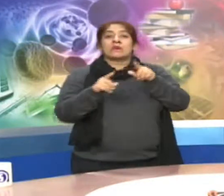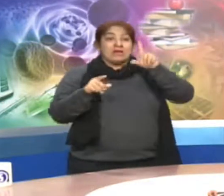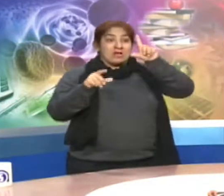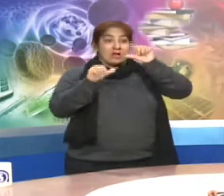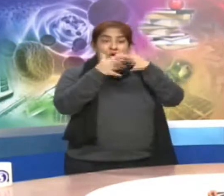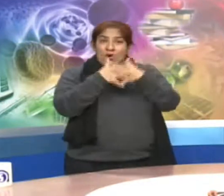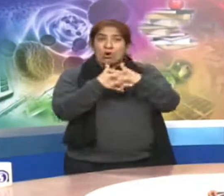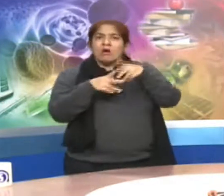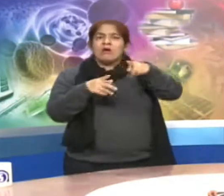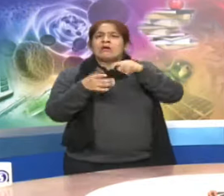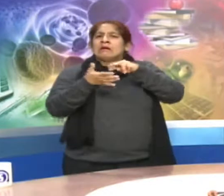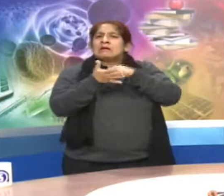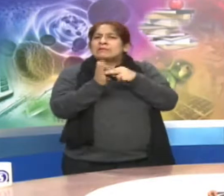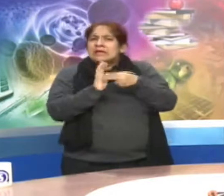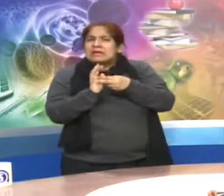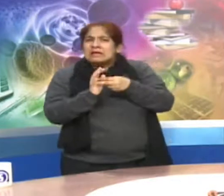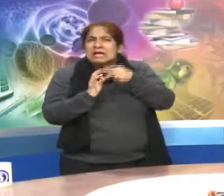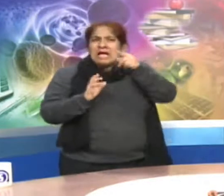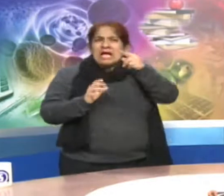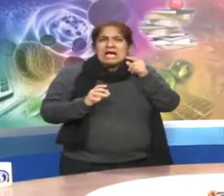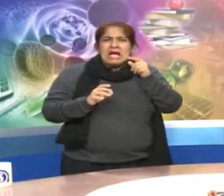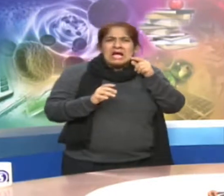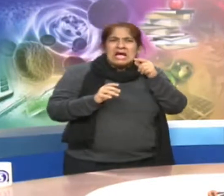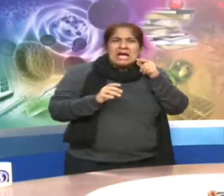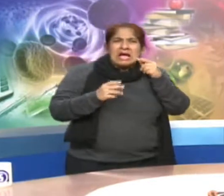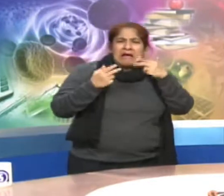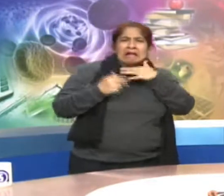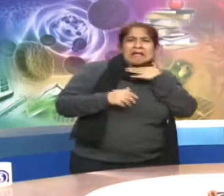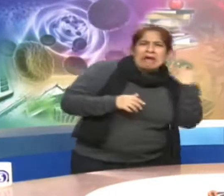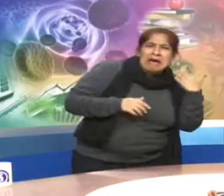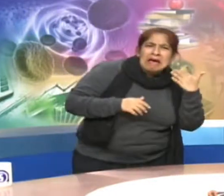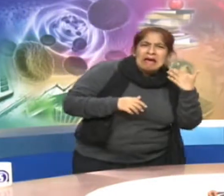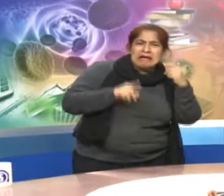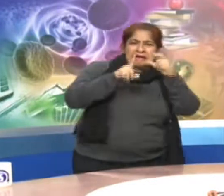Legal hire rep in case of death.